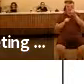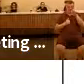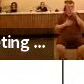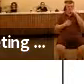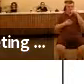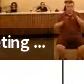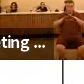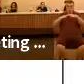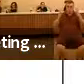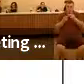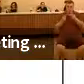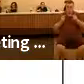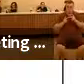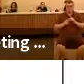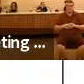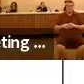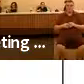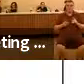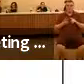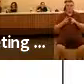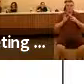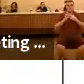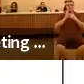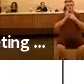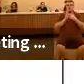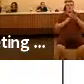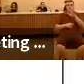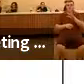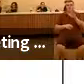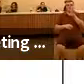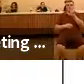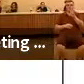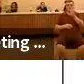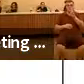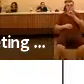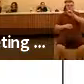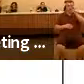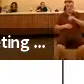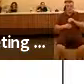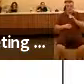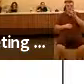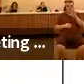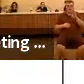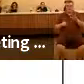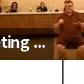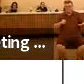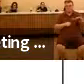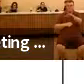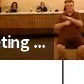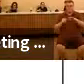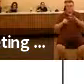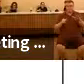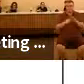space, which represents approximately 37% of the entire site.